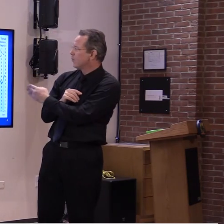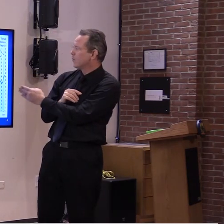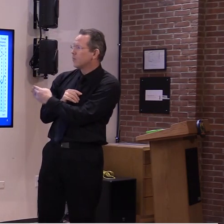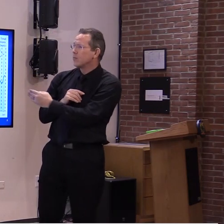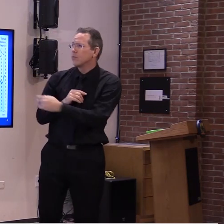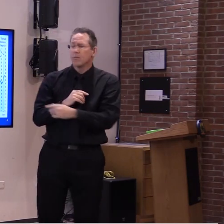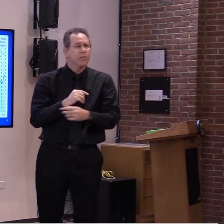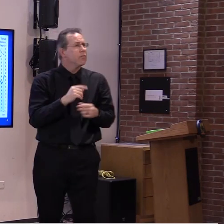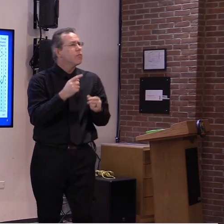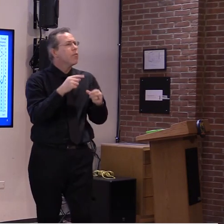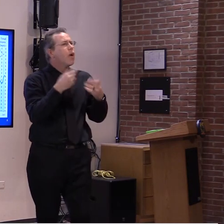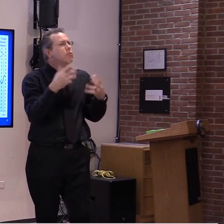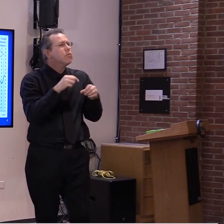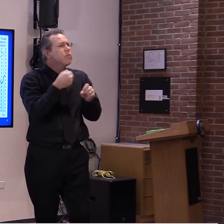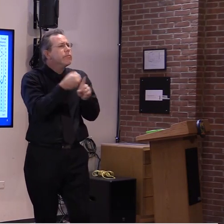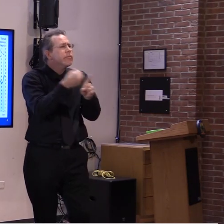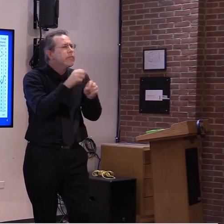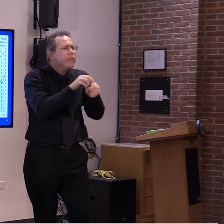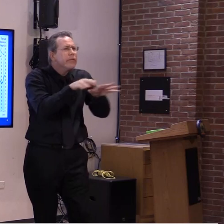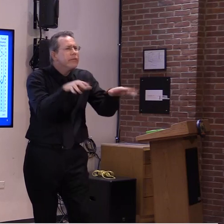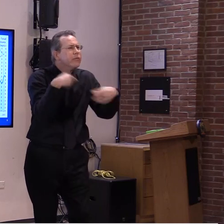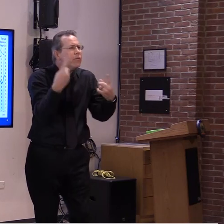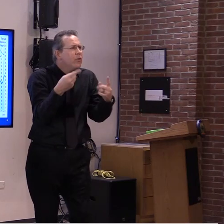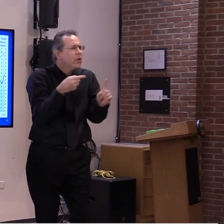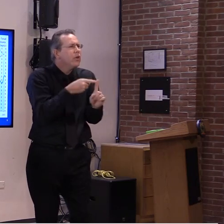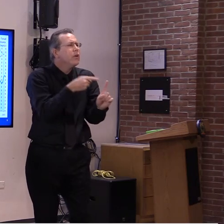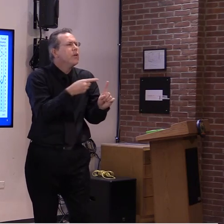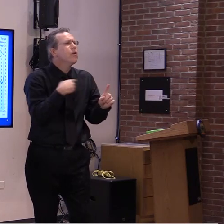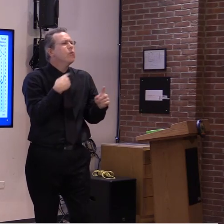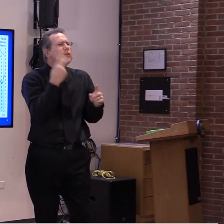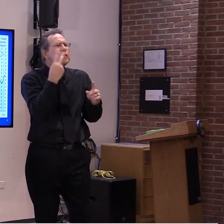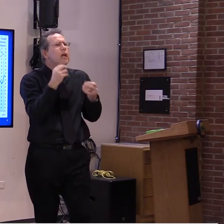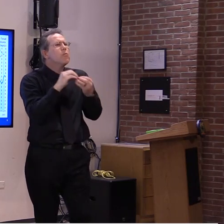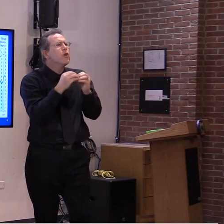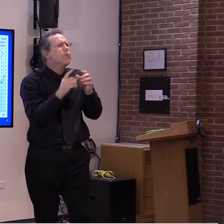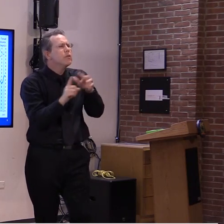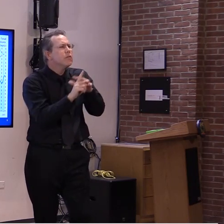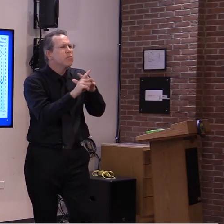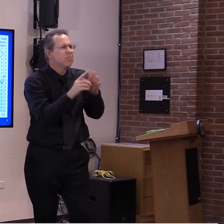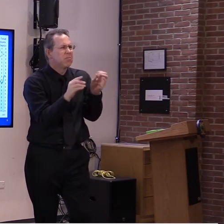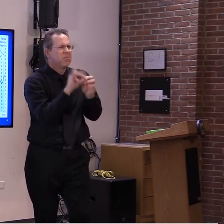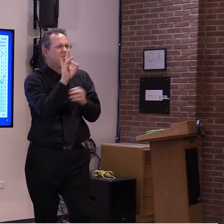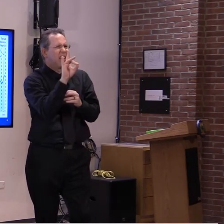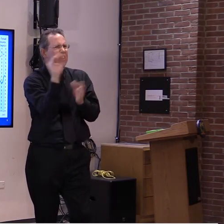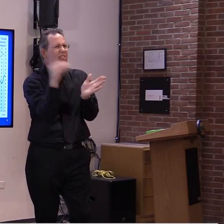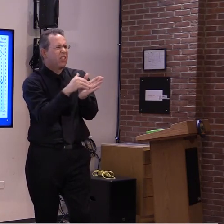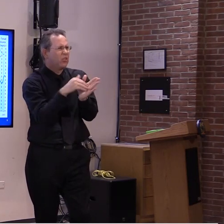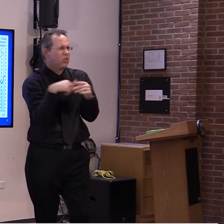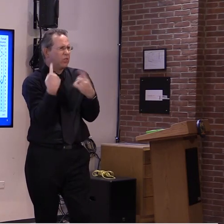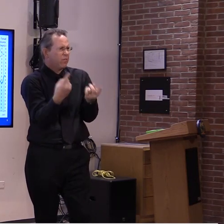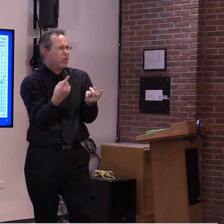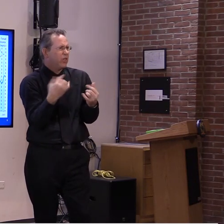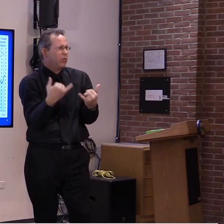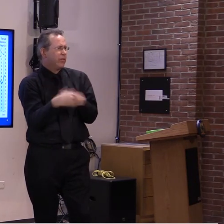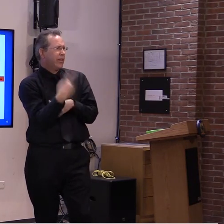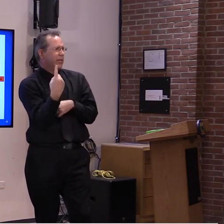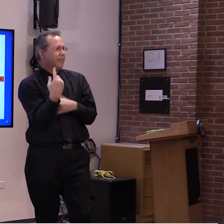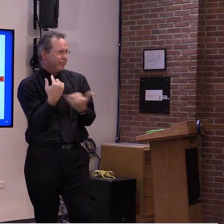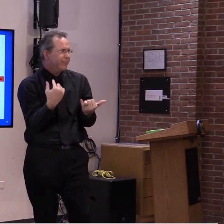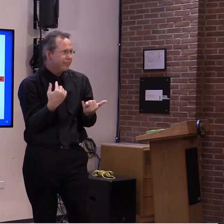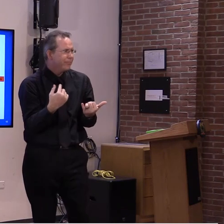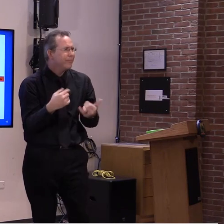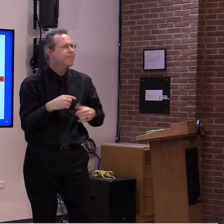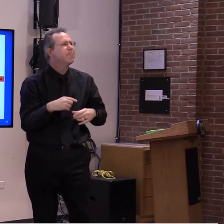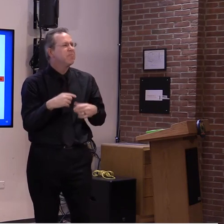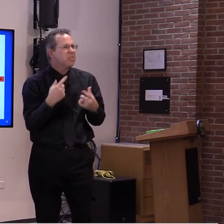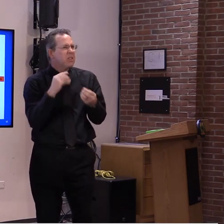its 8,000th case since the start of the pandemic, with the state adding an additional 1,000 cases over the past 10 days.